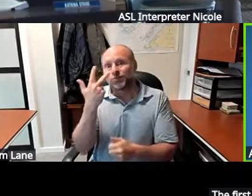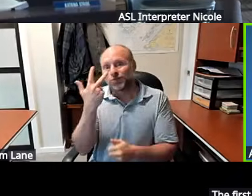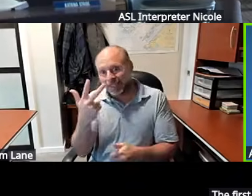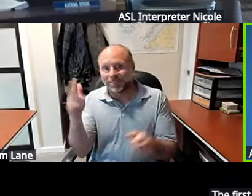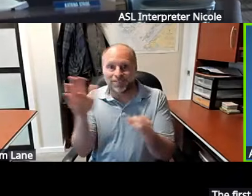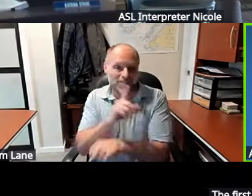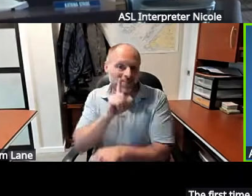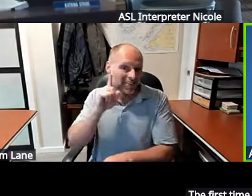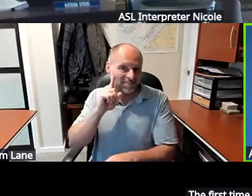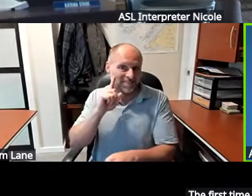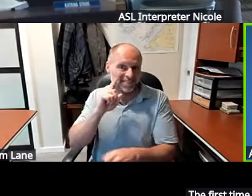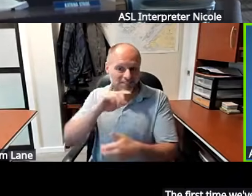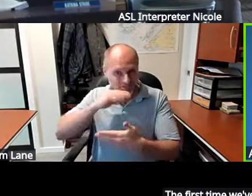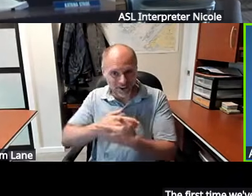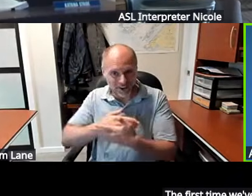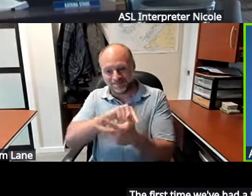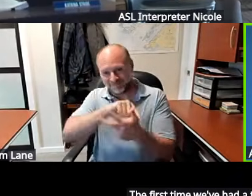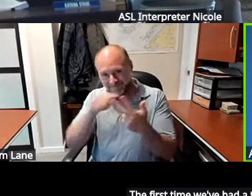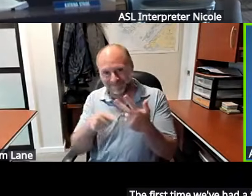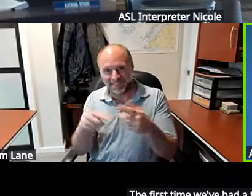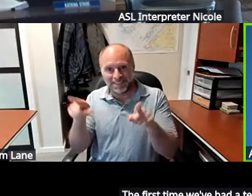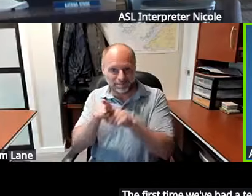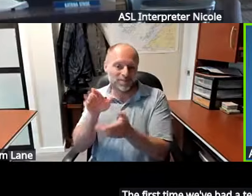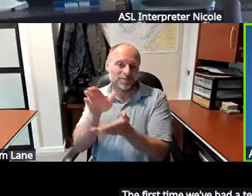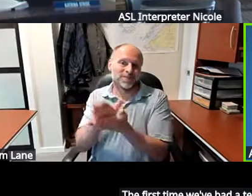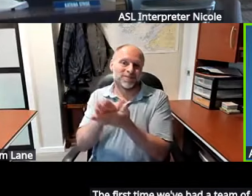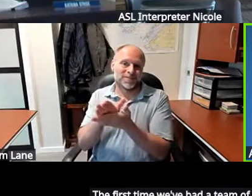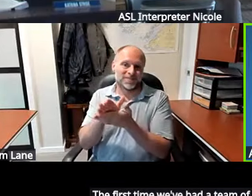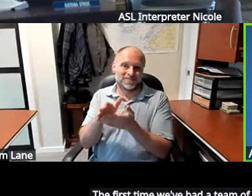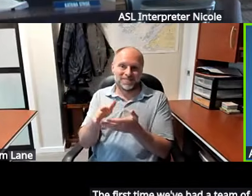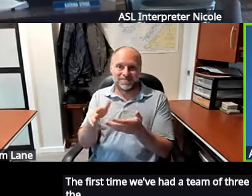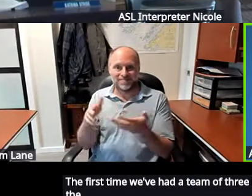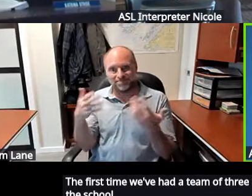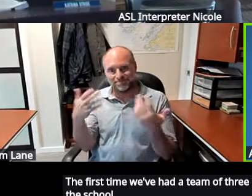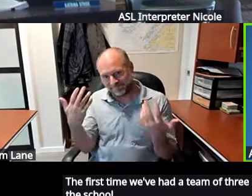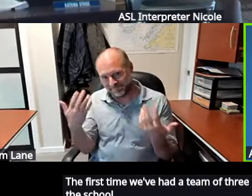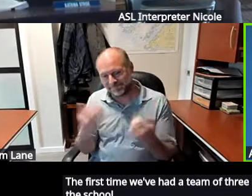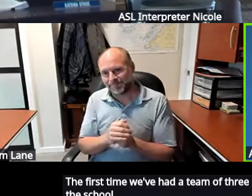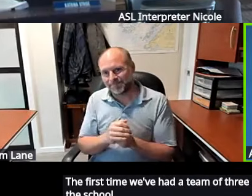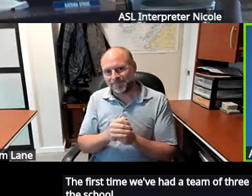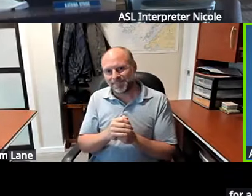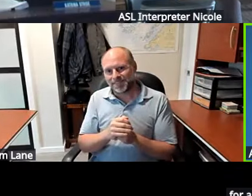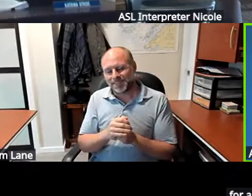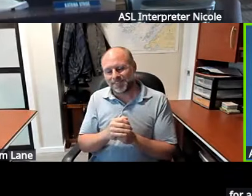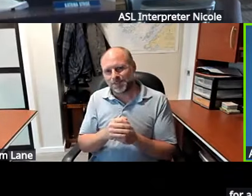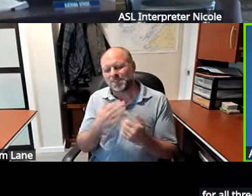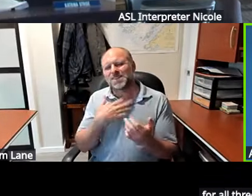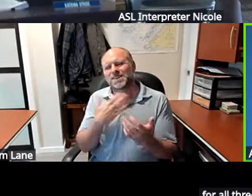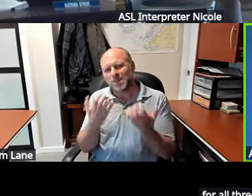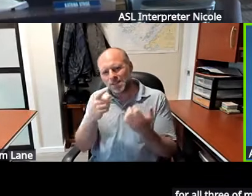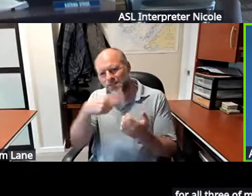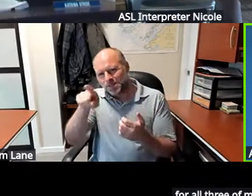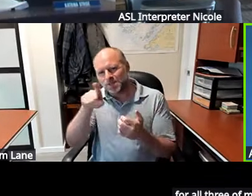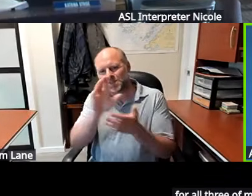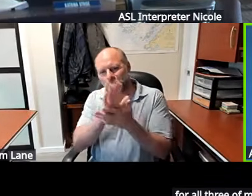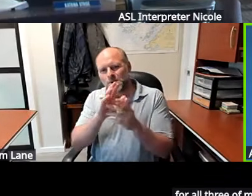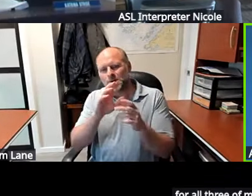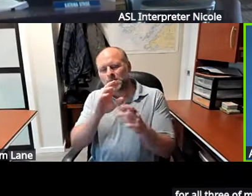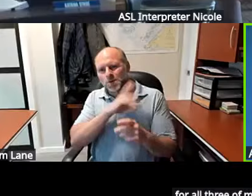time we've had a team of 3 interpreters who are working at the school for all 3 of my daughters.